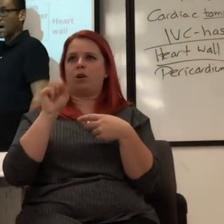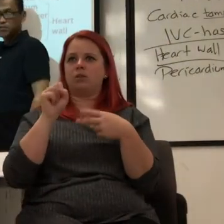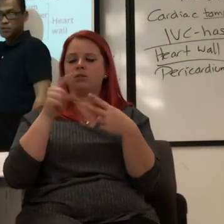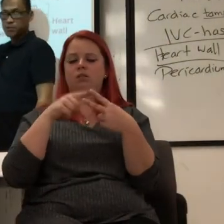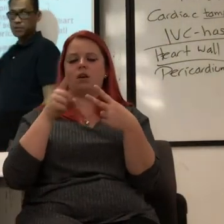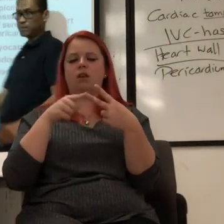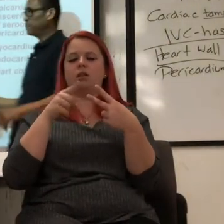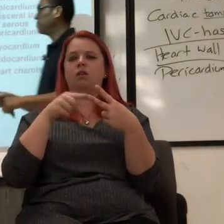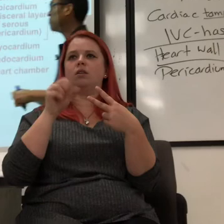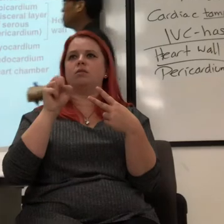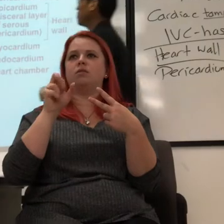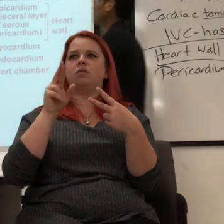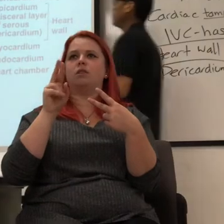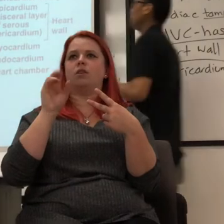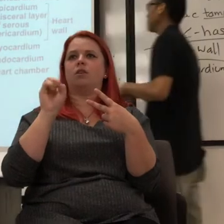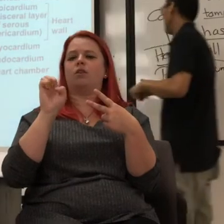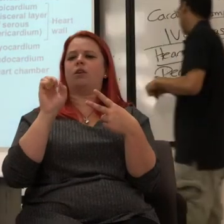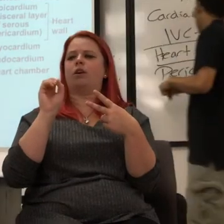firmly attaches.